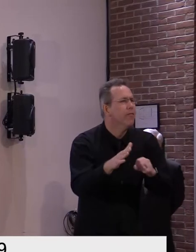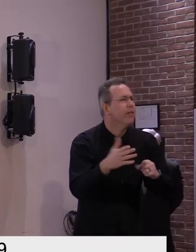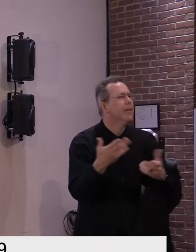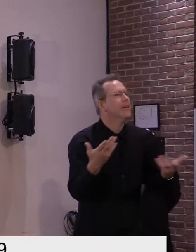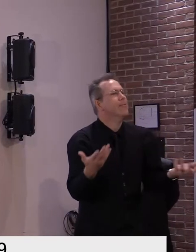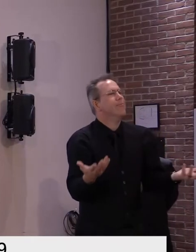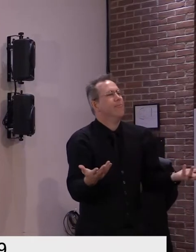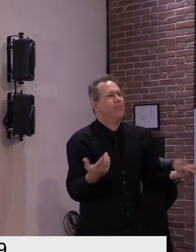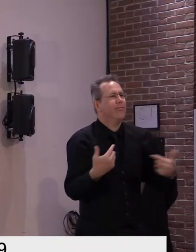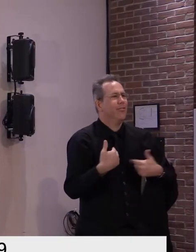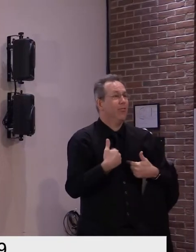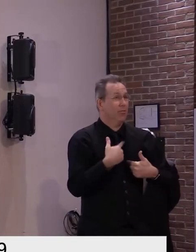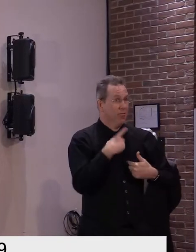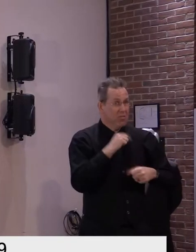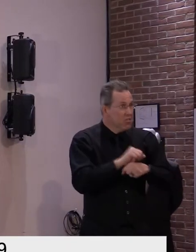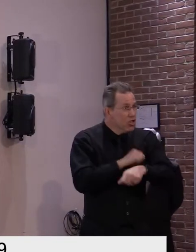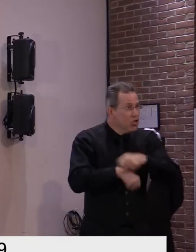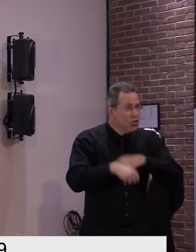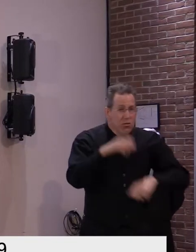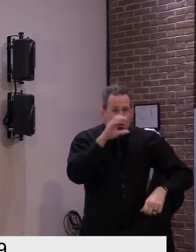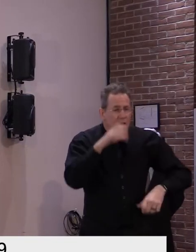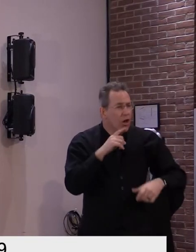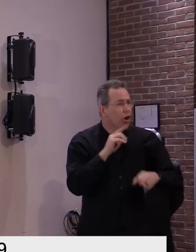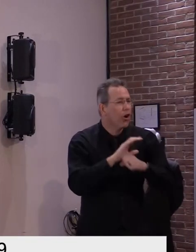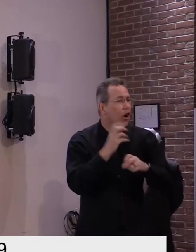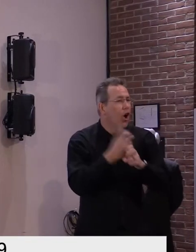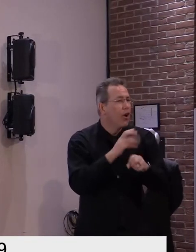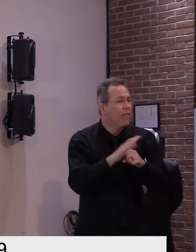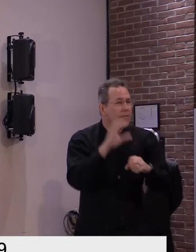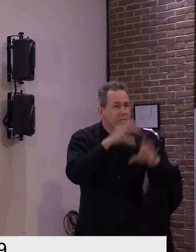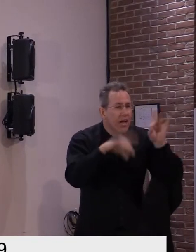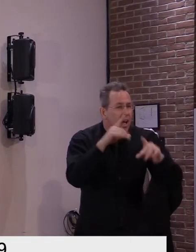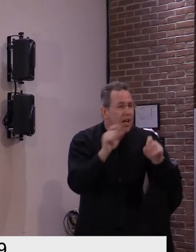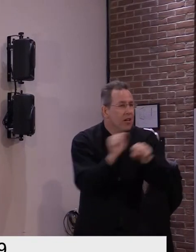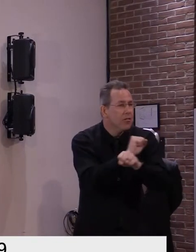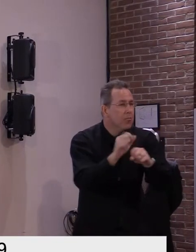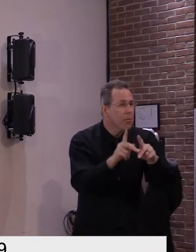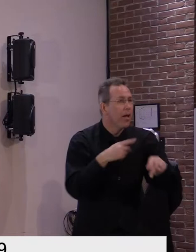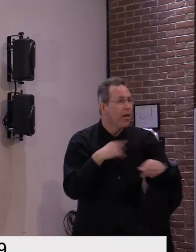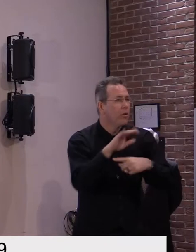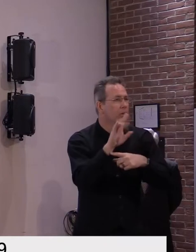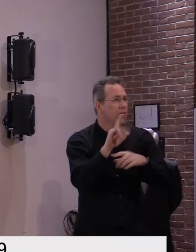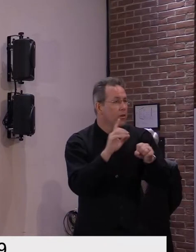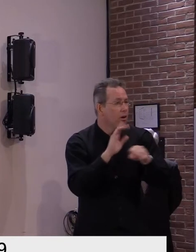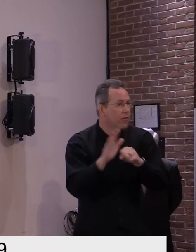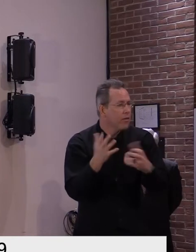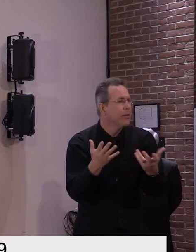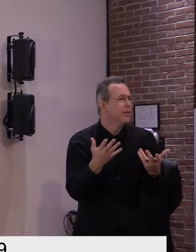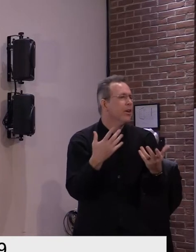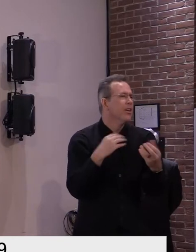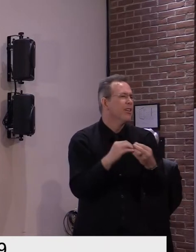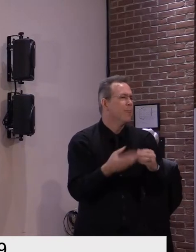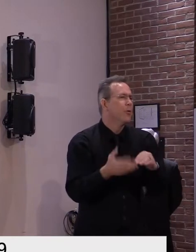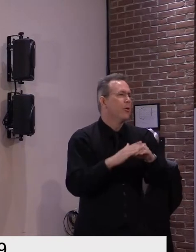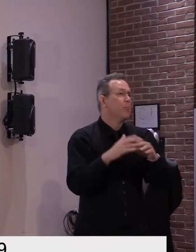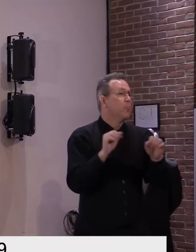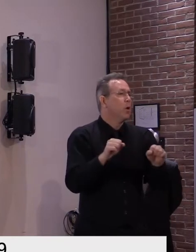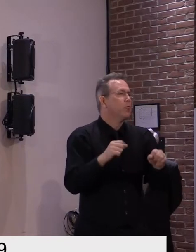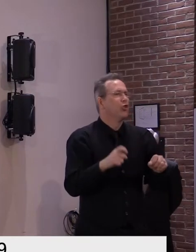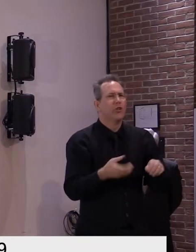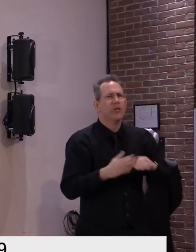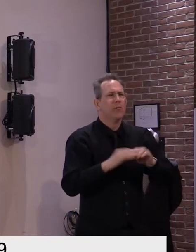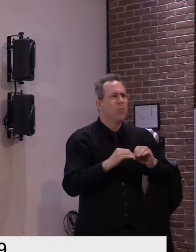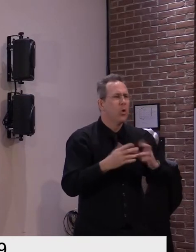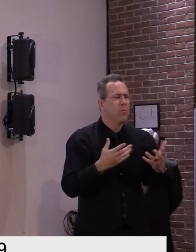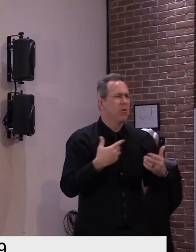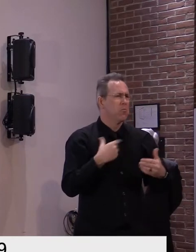that increased and have their own capacity increased as well. So it's a long-winded answer, but basically we